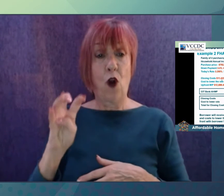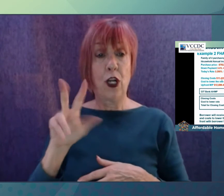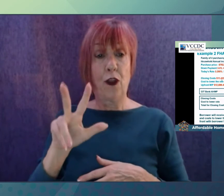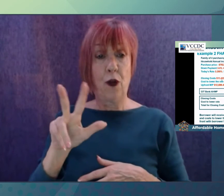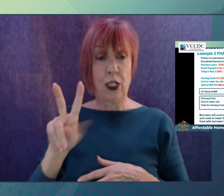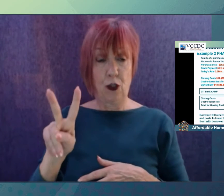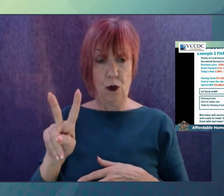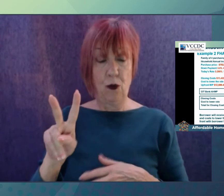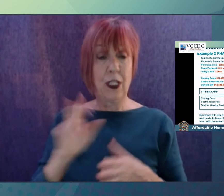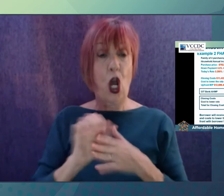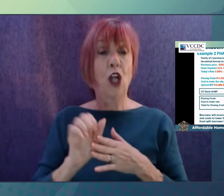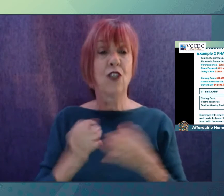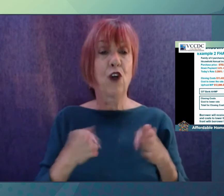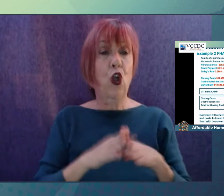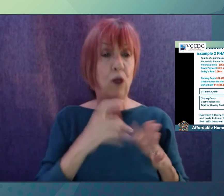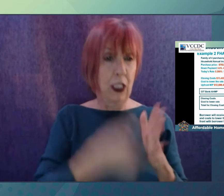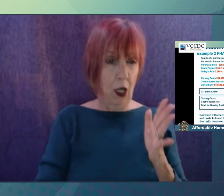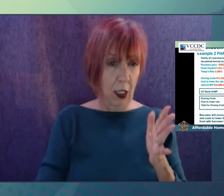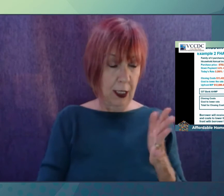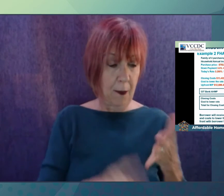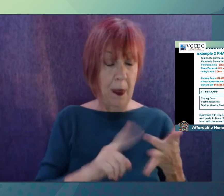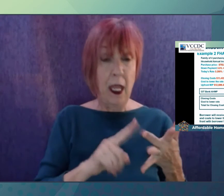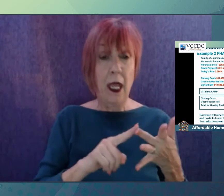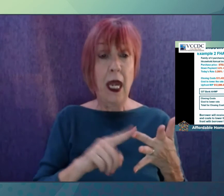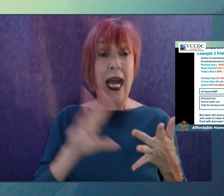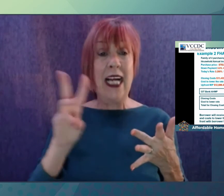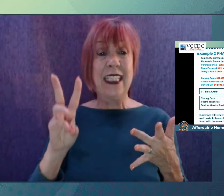$11,432 of closing costs. We have